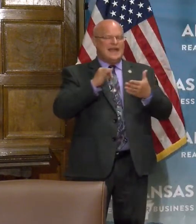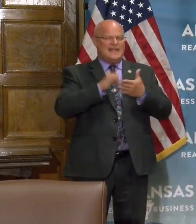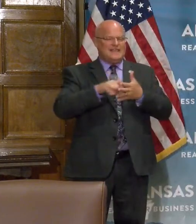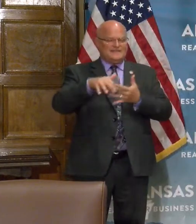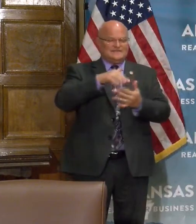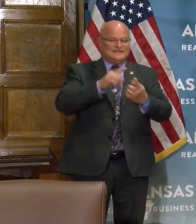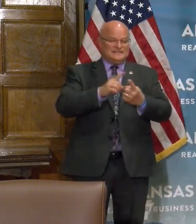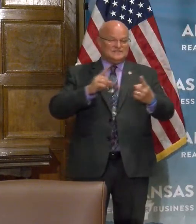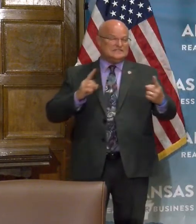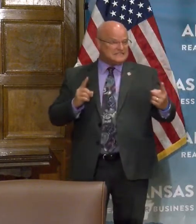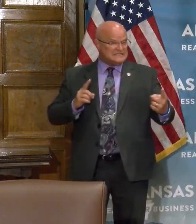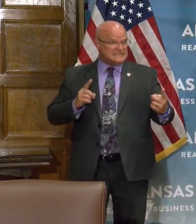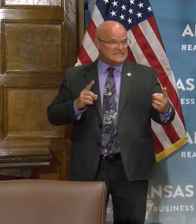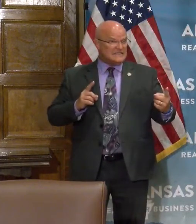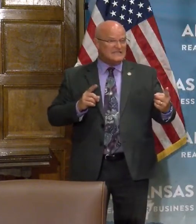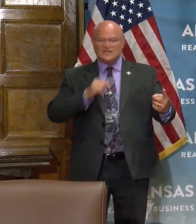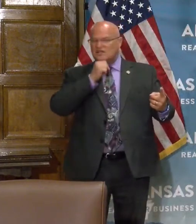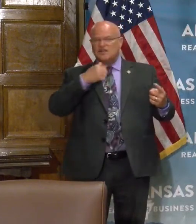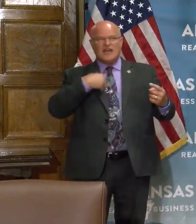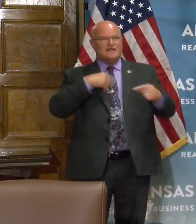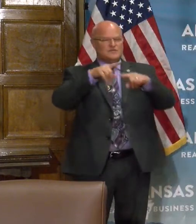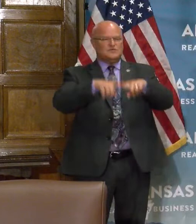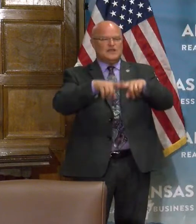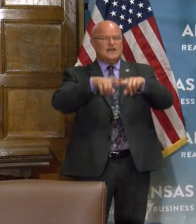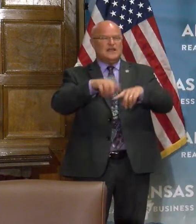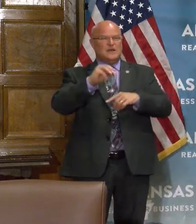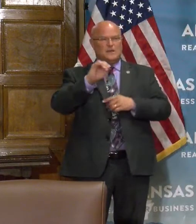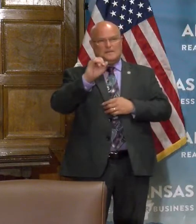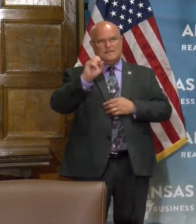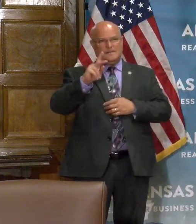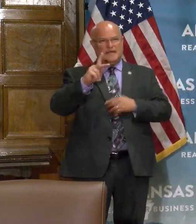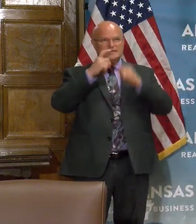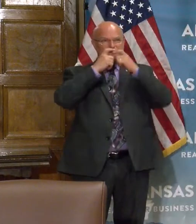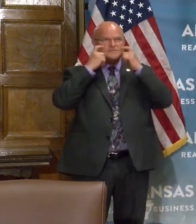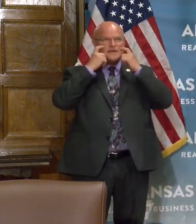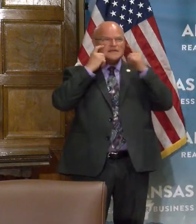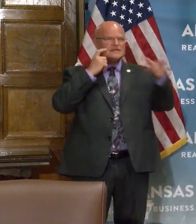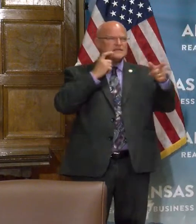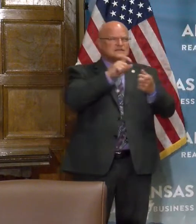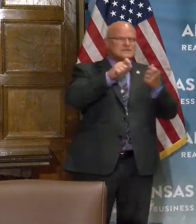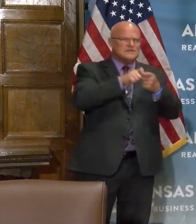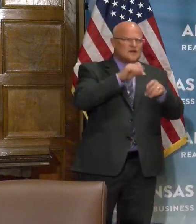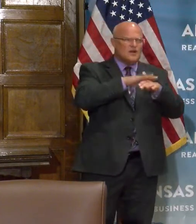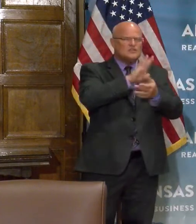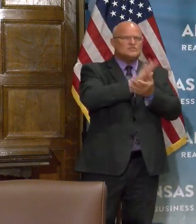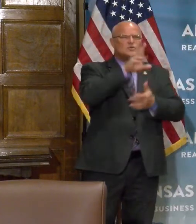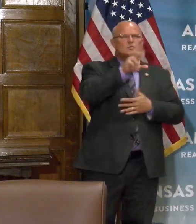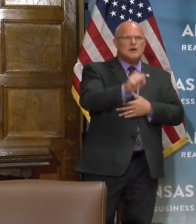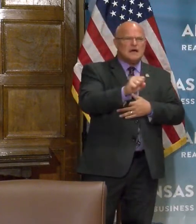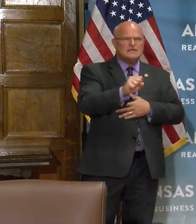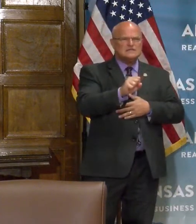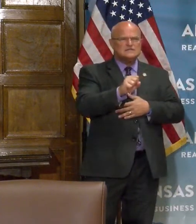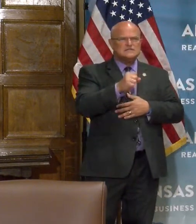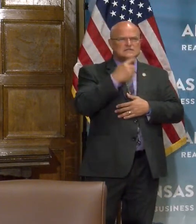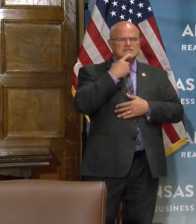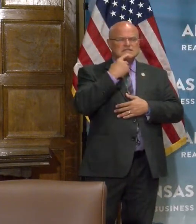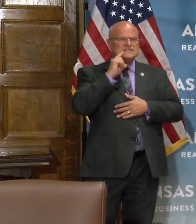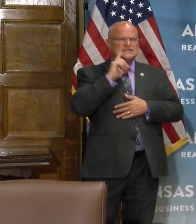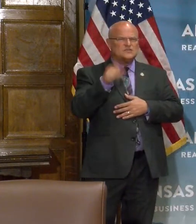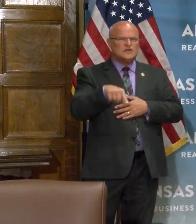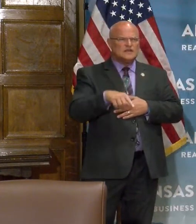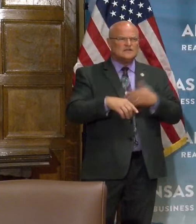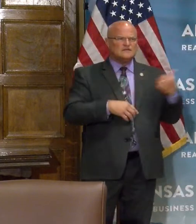physical distancing so you don't have to rely on masks. Specifically on a school bus, it says in the